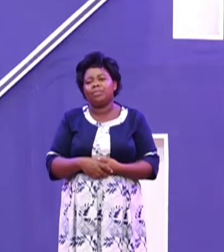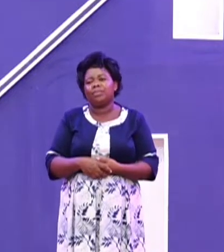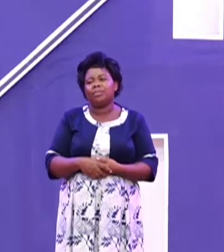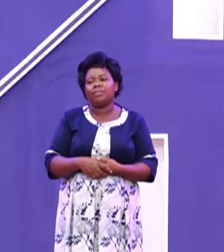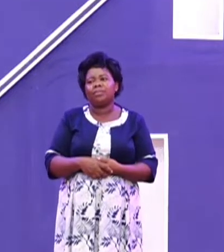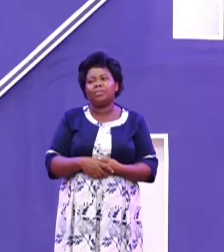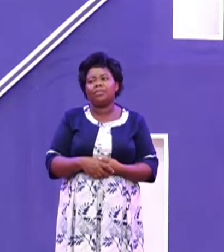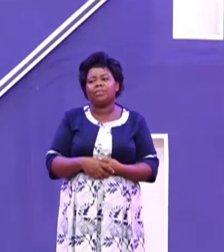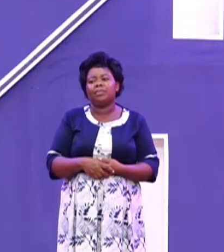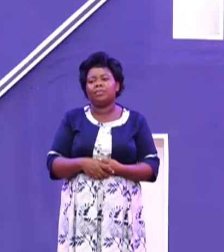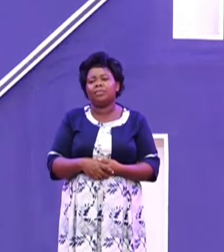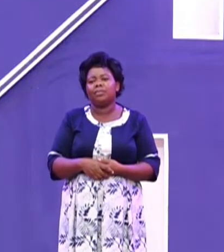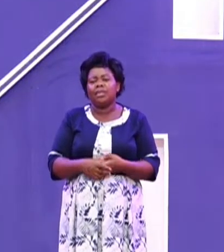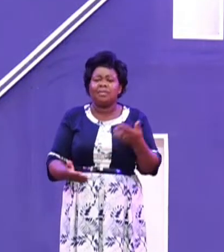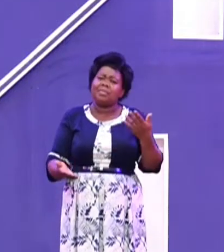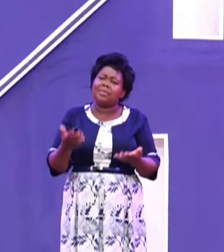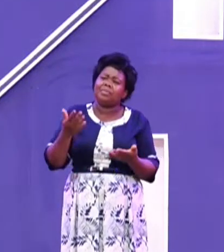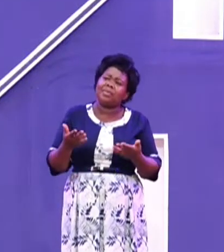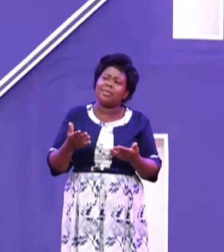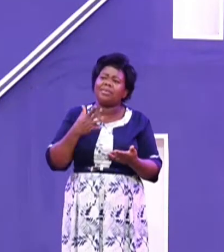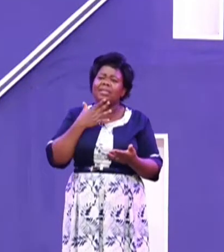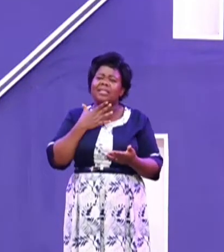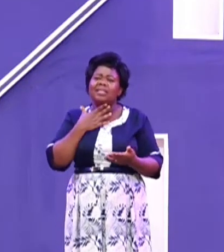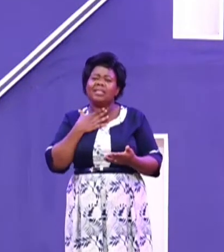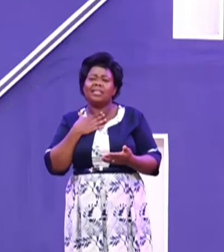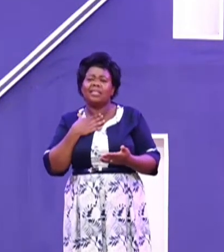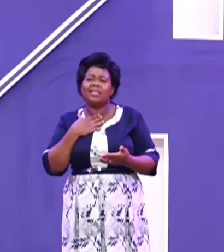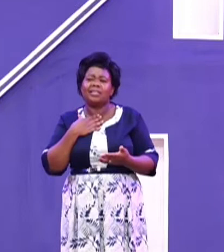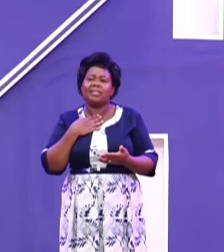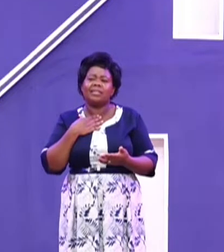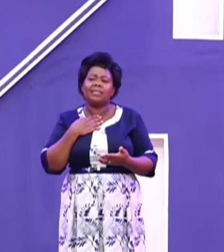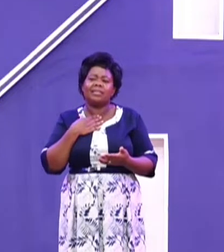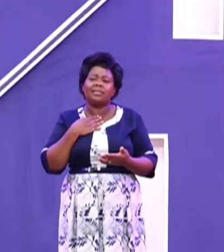Maybe we need to go back to where it starts from